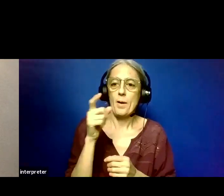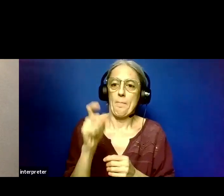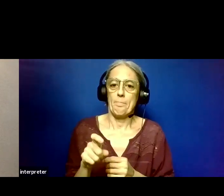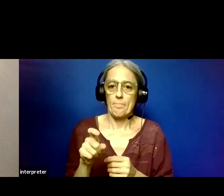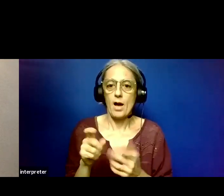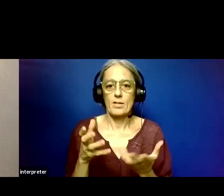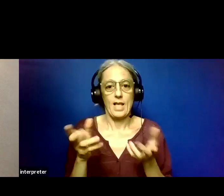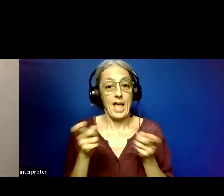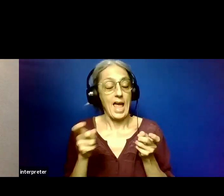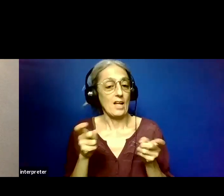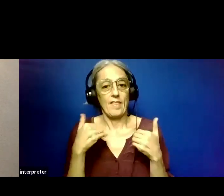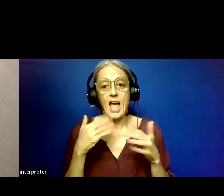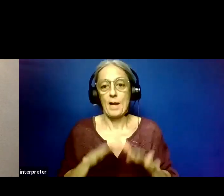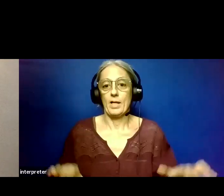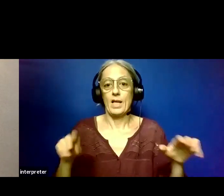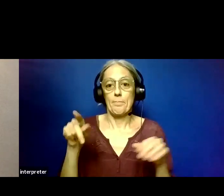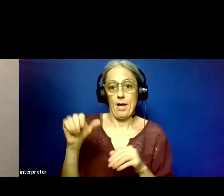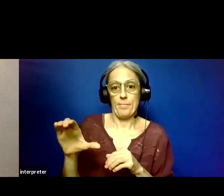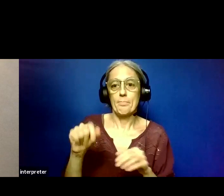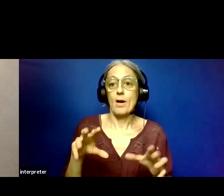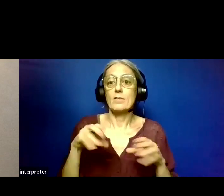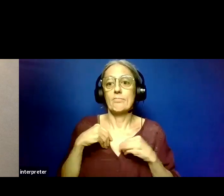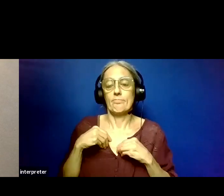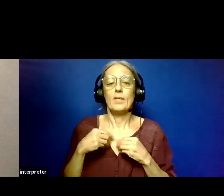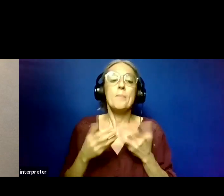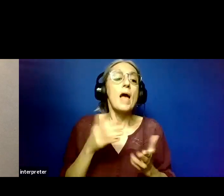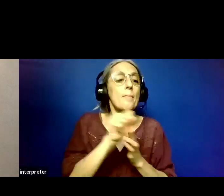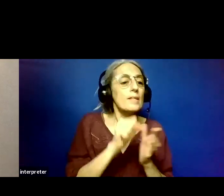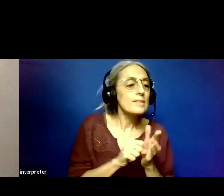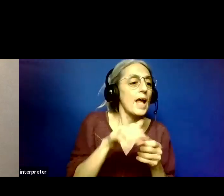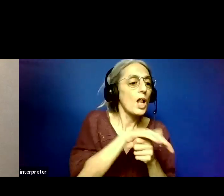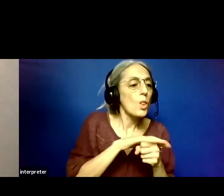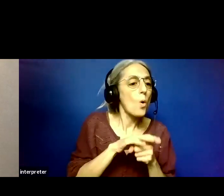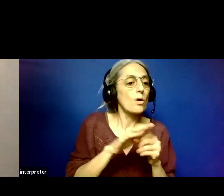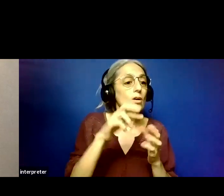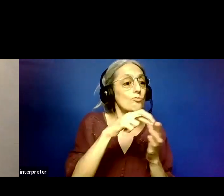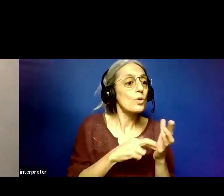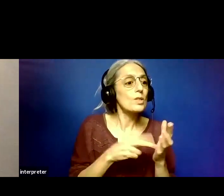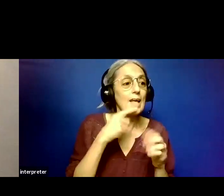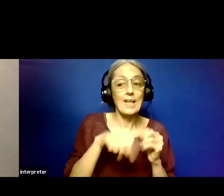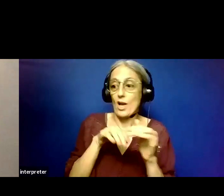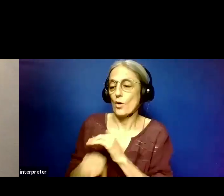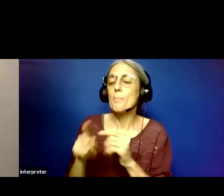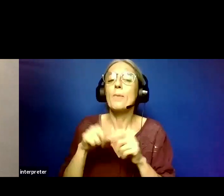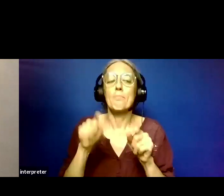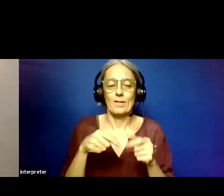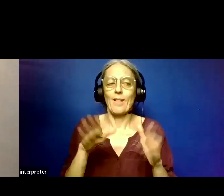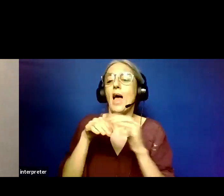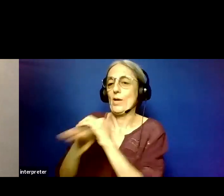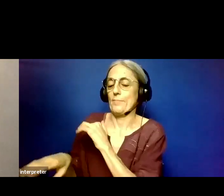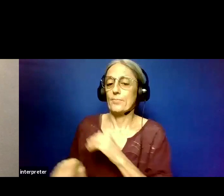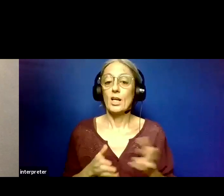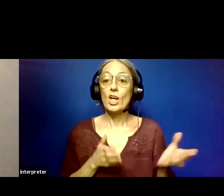state and local health codes prohibit animals on the premises. Service animals should remain on the